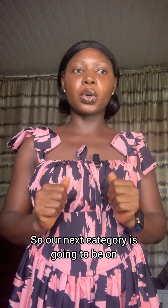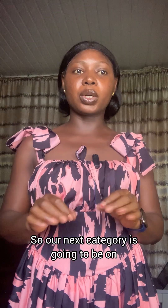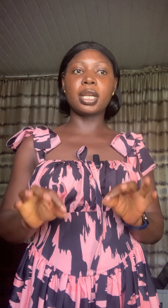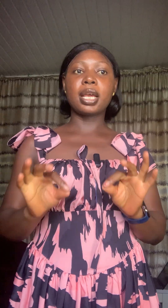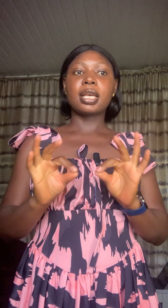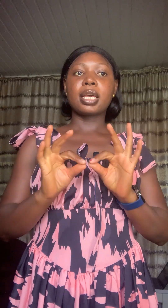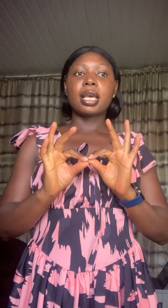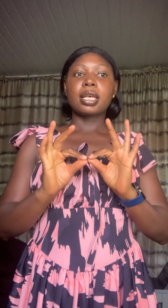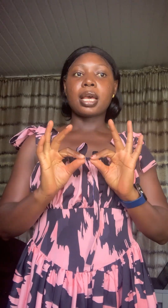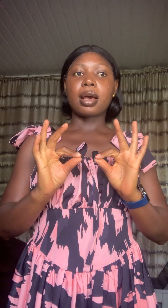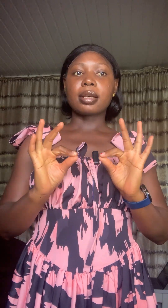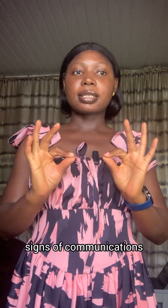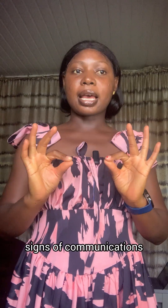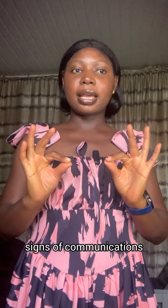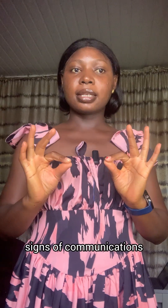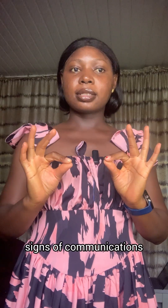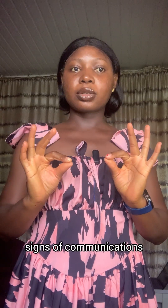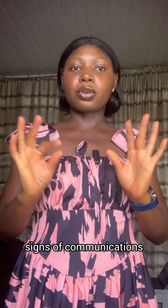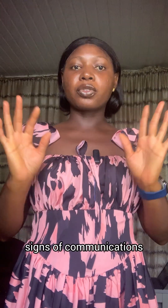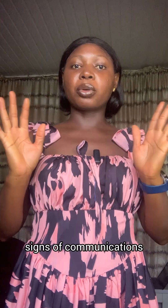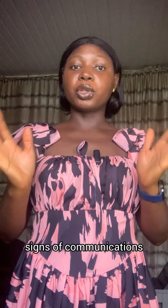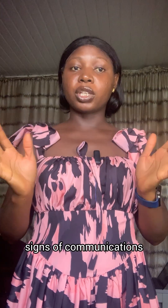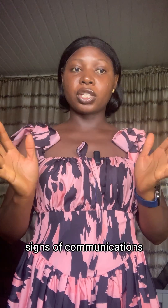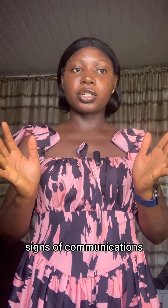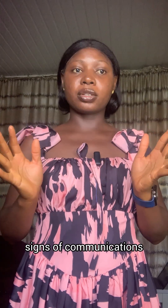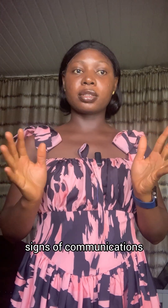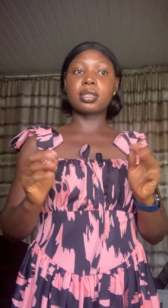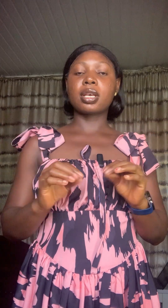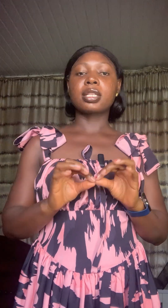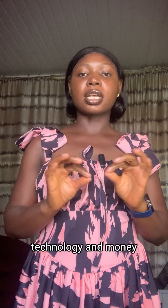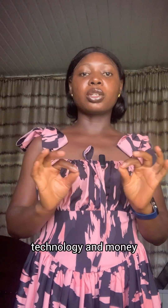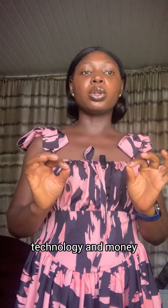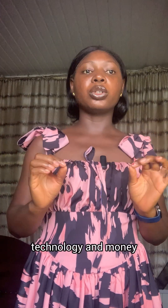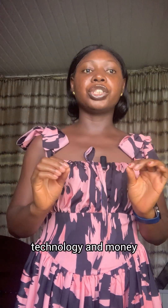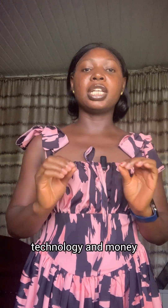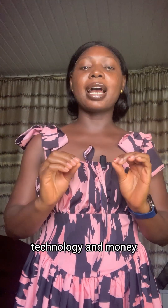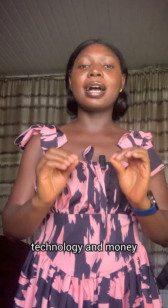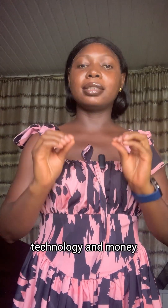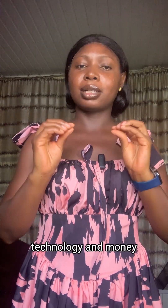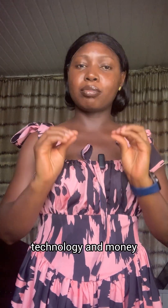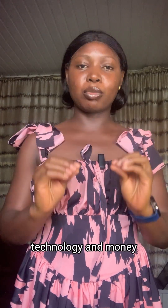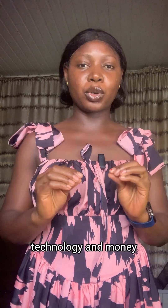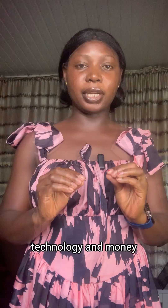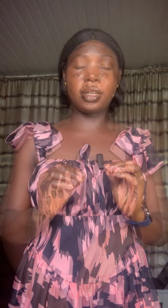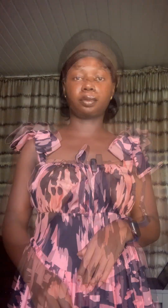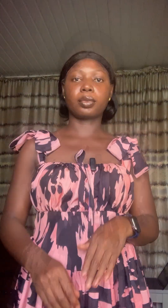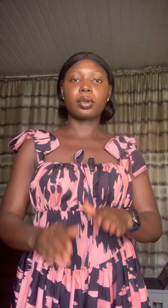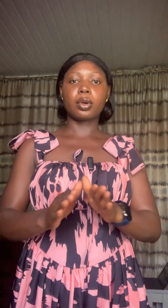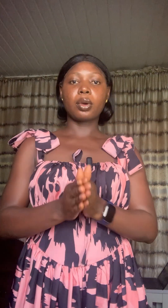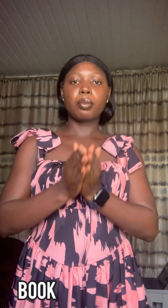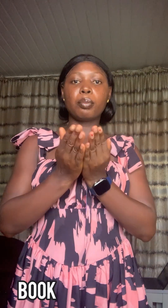on signs of communications, technology, and money.